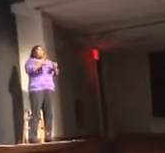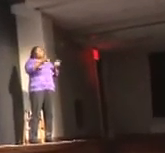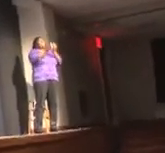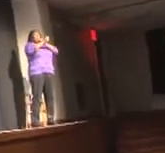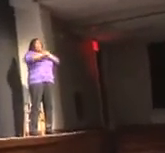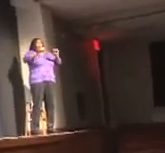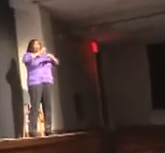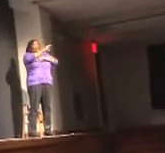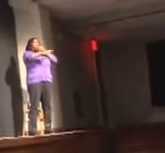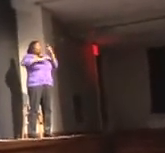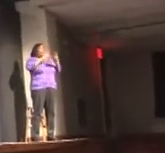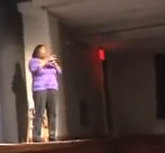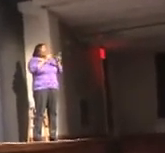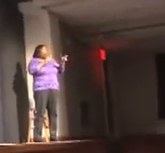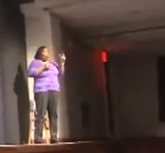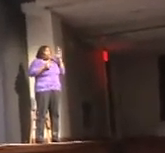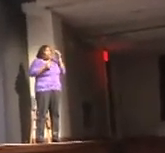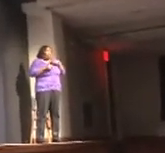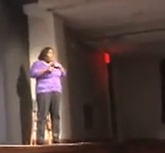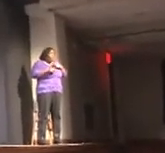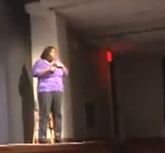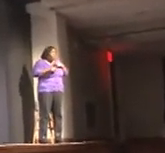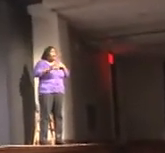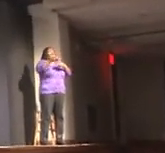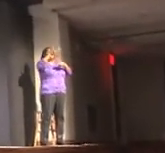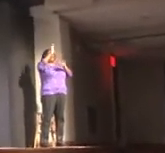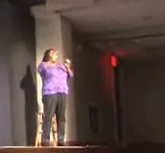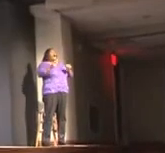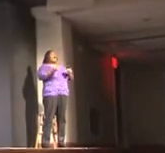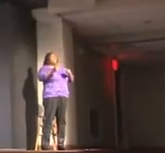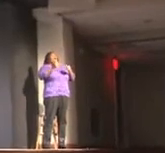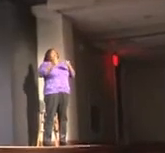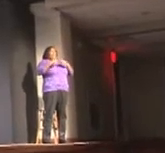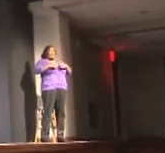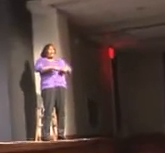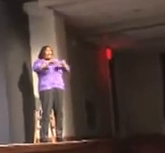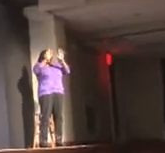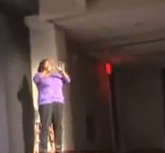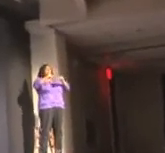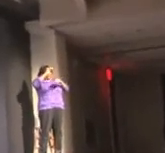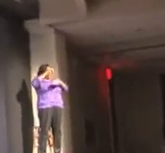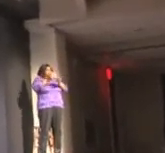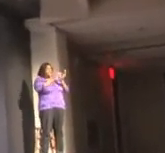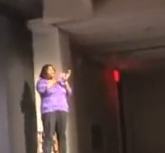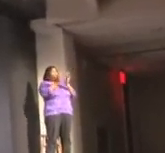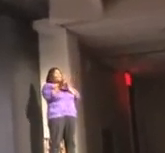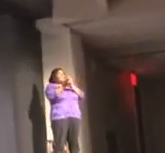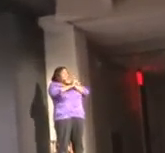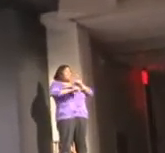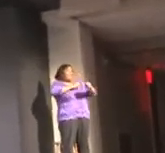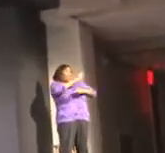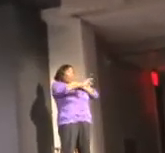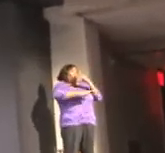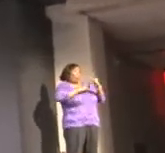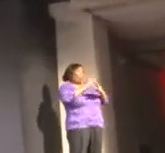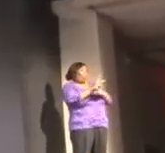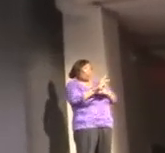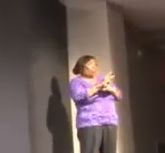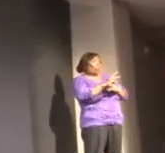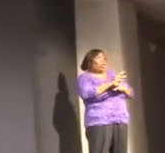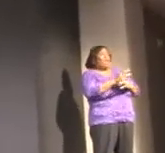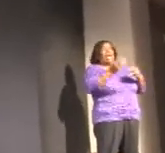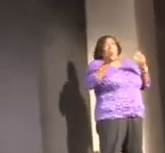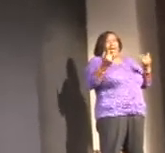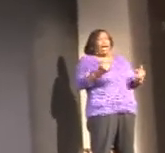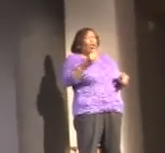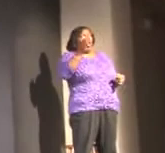save the world. Do you hear me, Alice? God had Jesus to give up his life to save the world. Now, all your